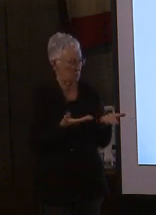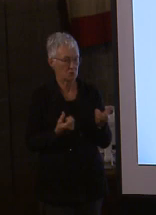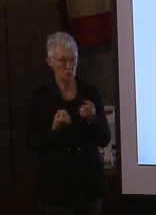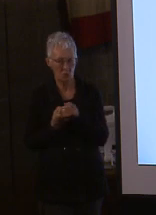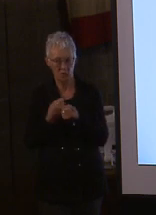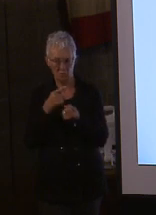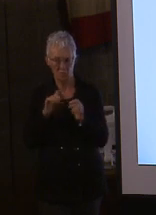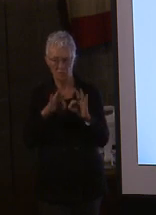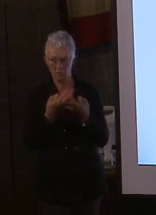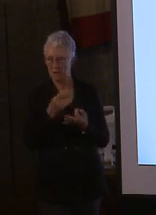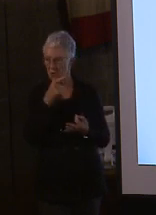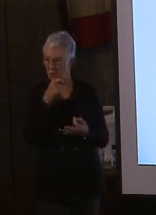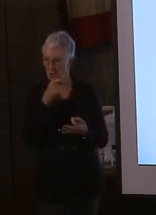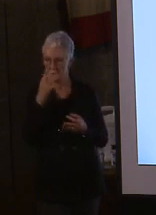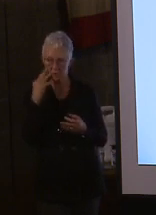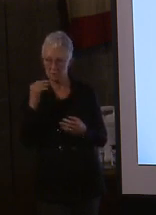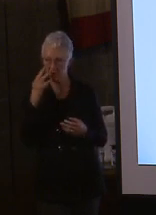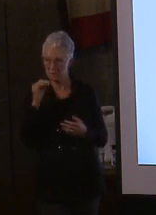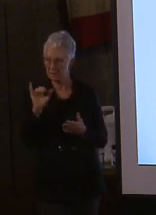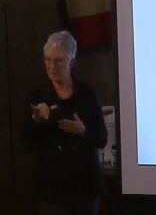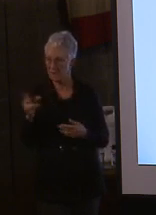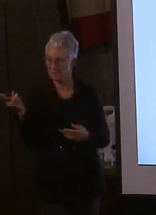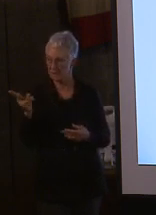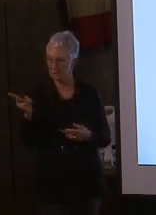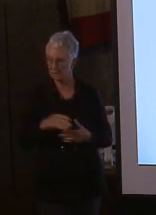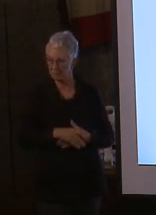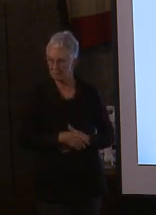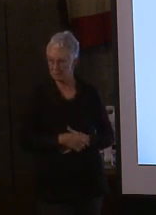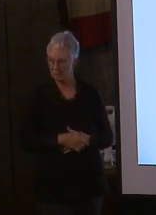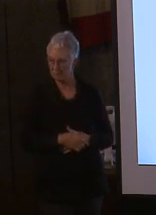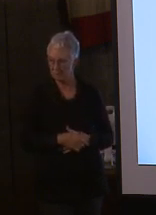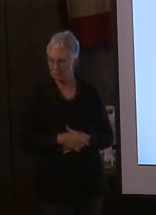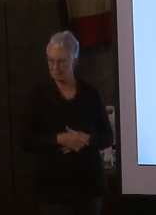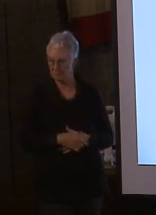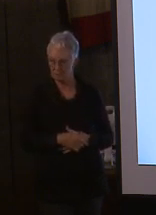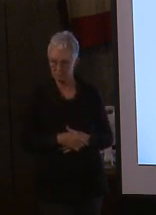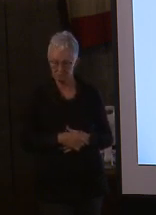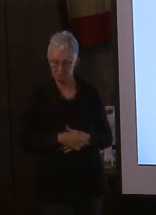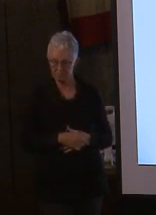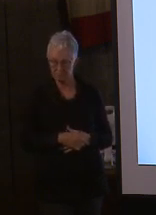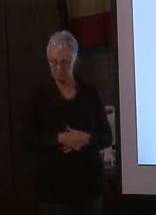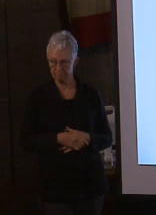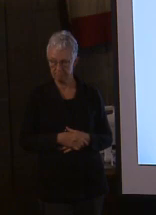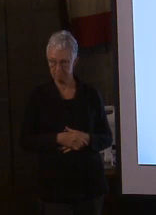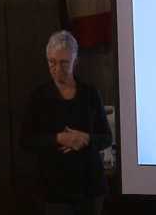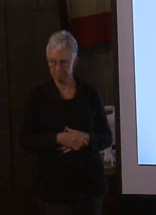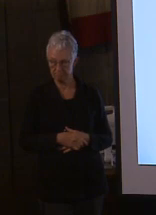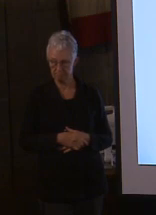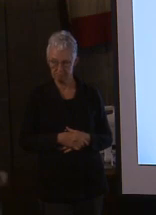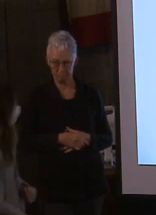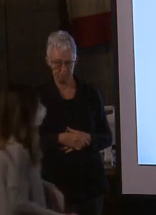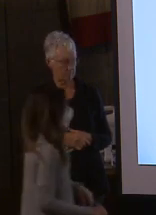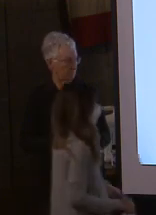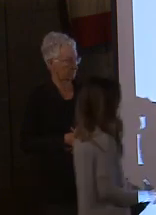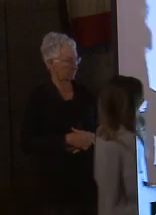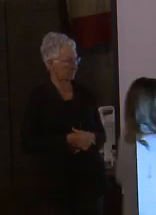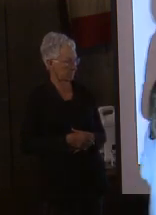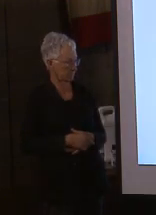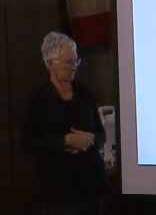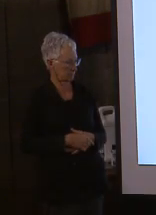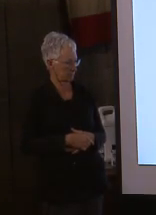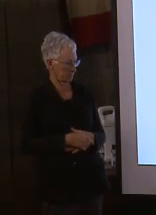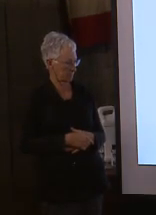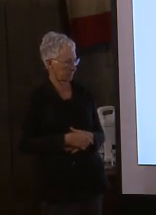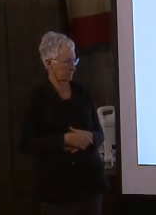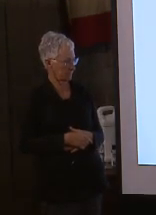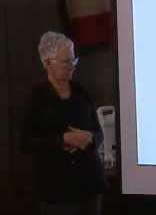So Chloe and Jolie, I don't know how you want to work this. Who wants to come up and accept this? We'll take a quick picture with this, and then you can talk a